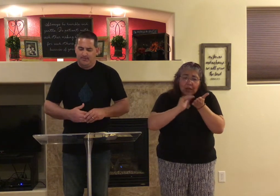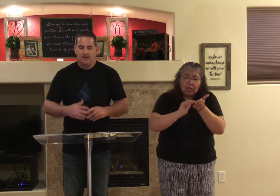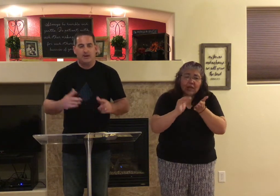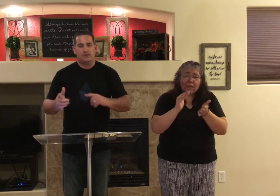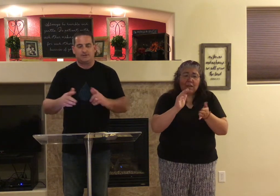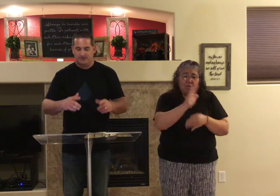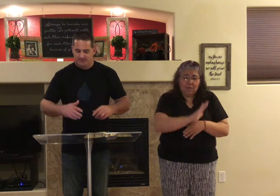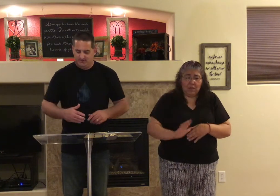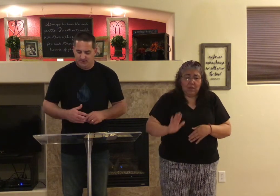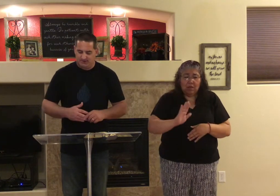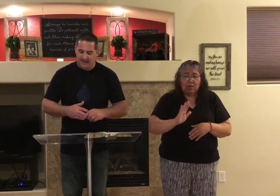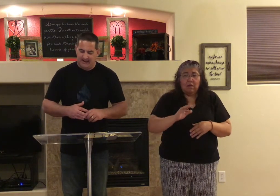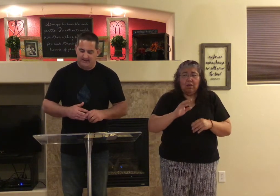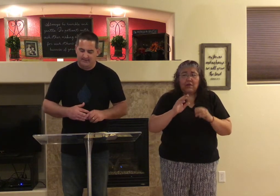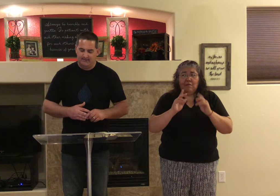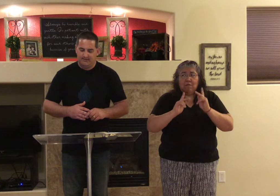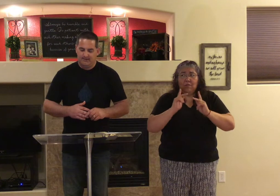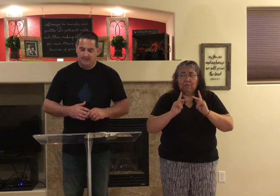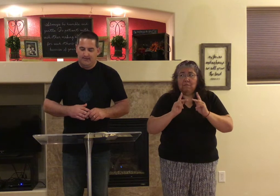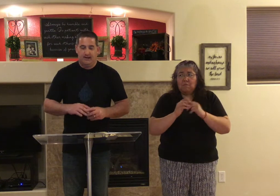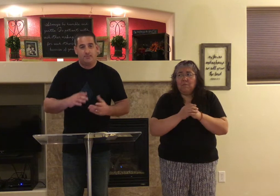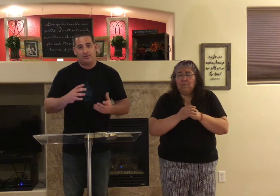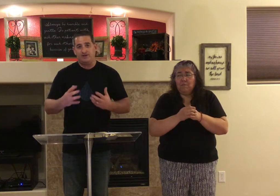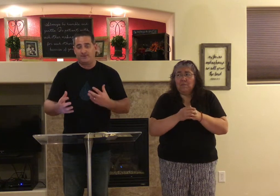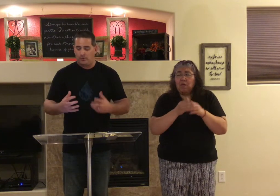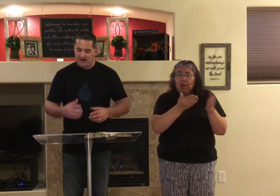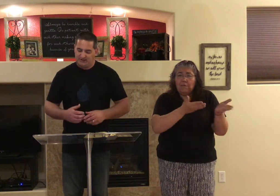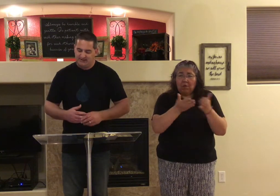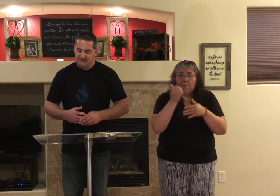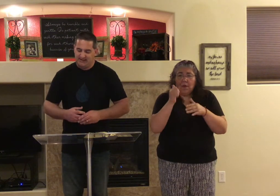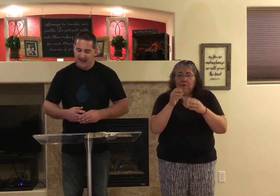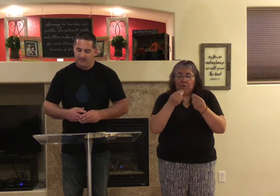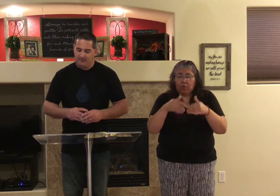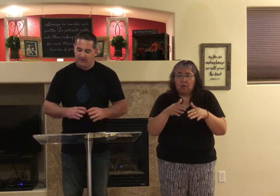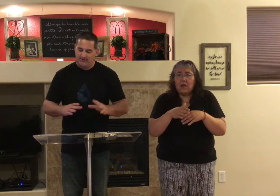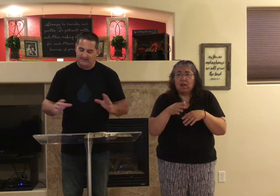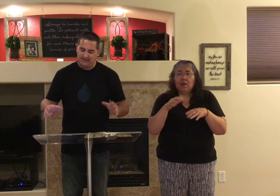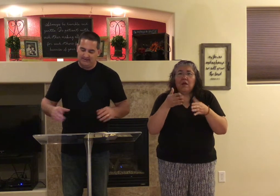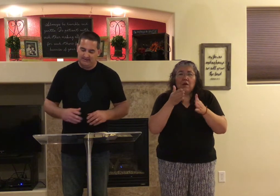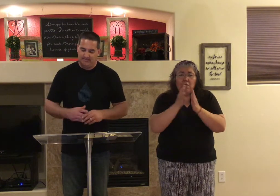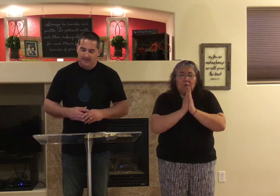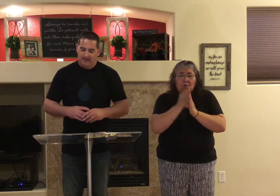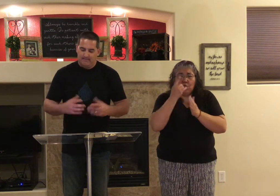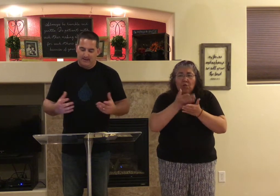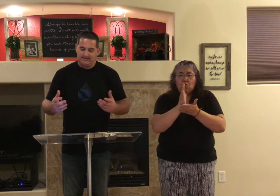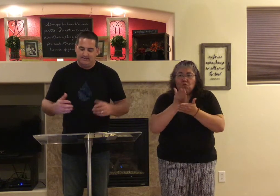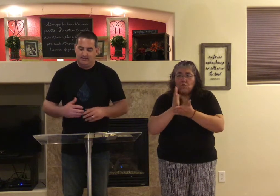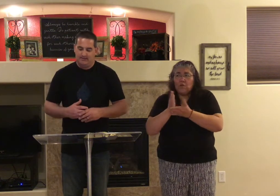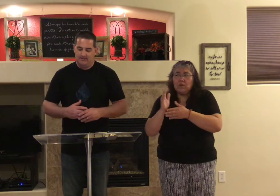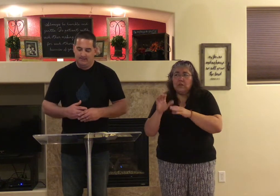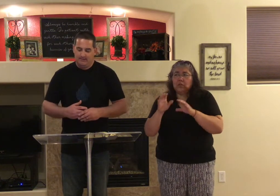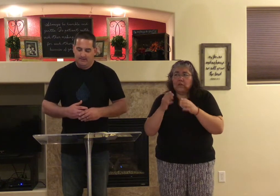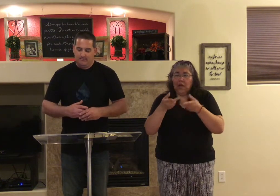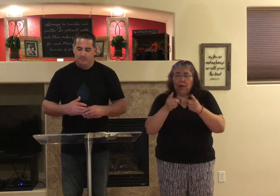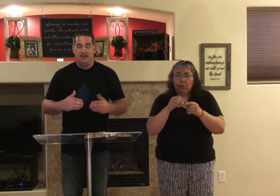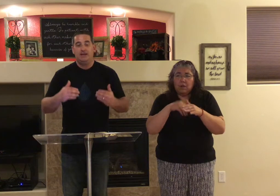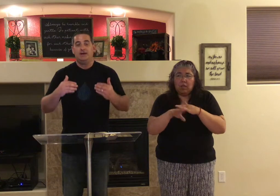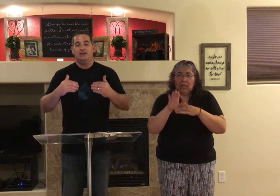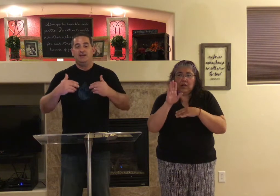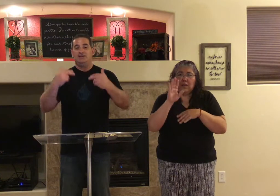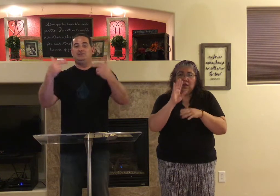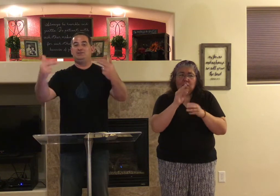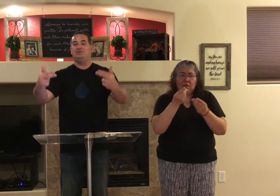people and return them to their land. And he prays for righteousness to happen throughout his kingdom. And basically,